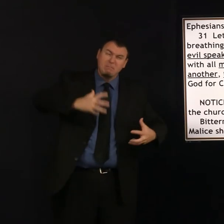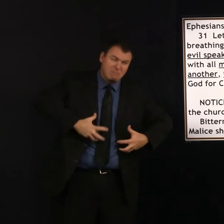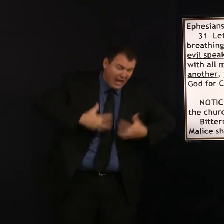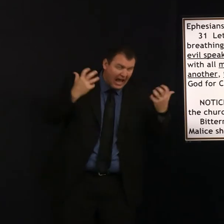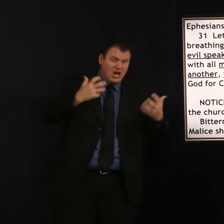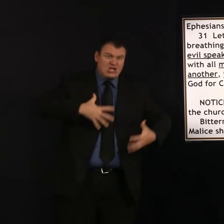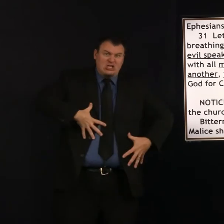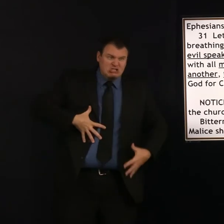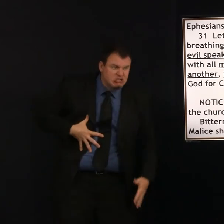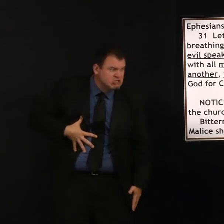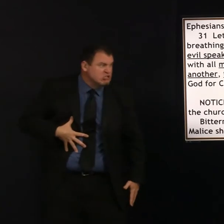You know, when you get